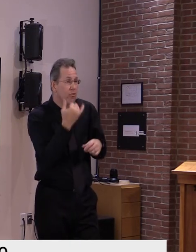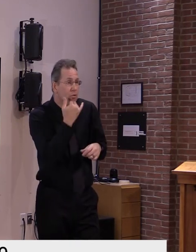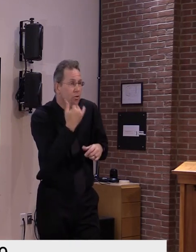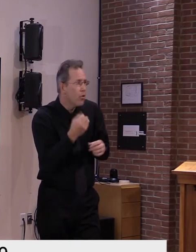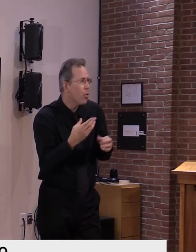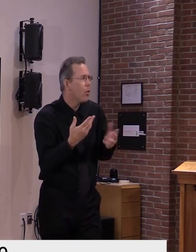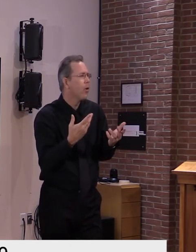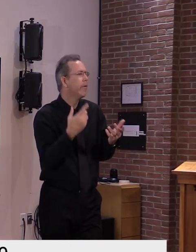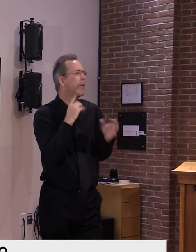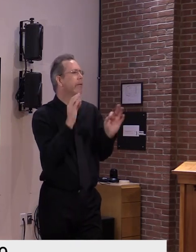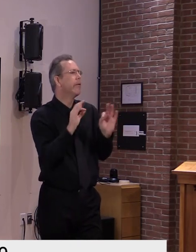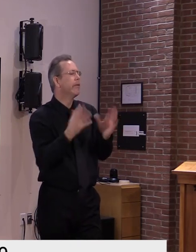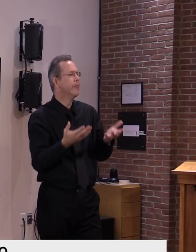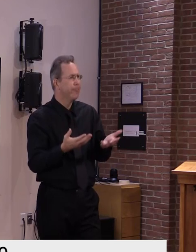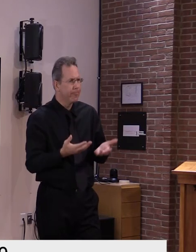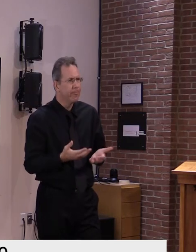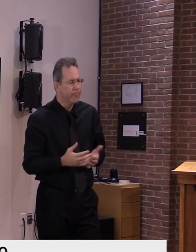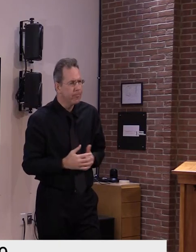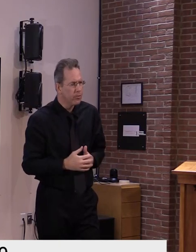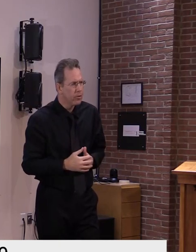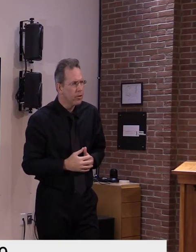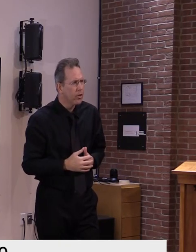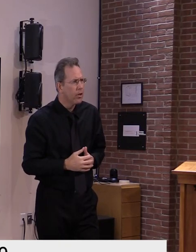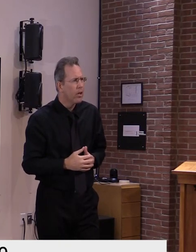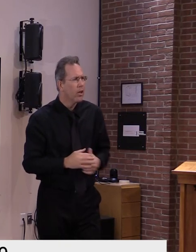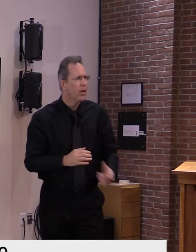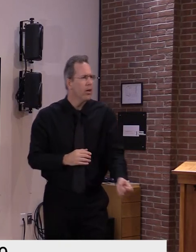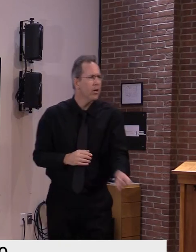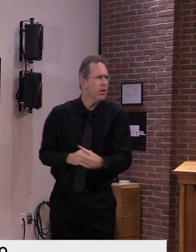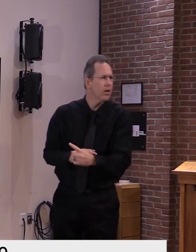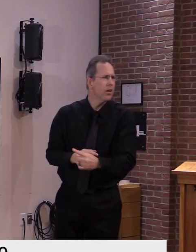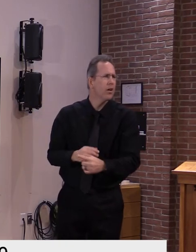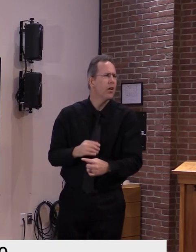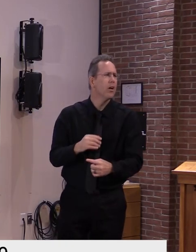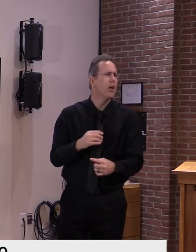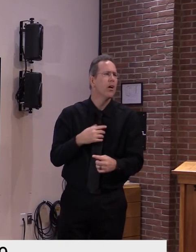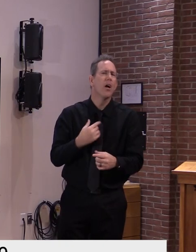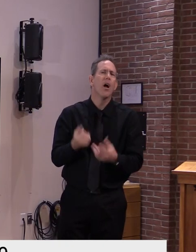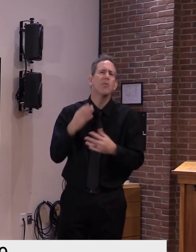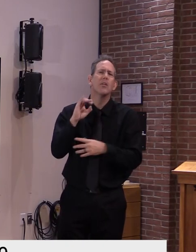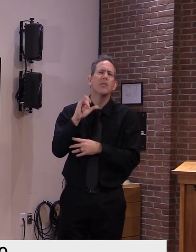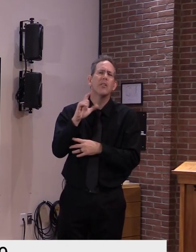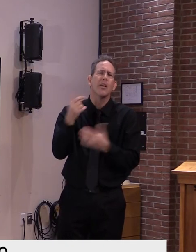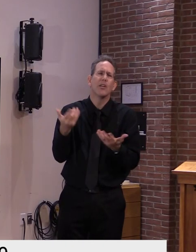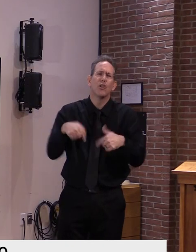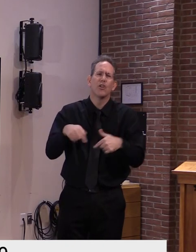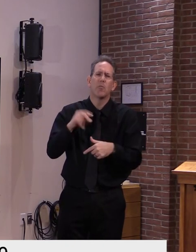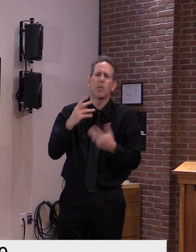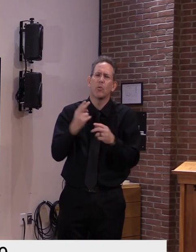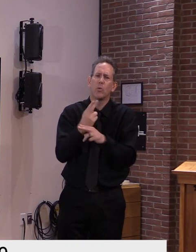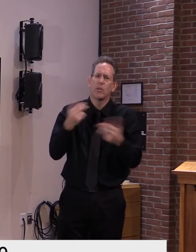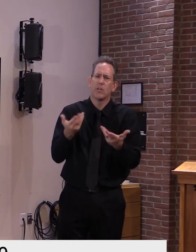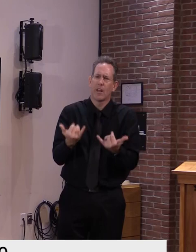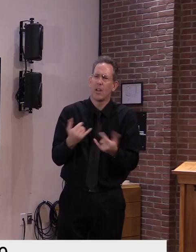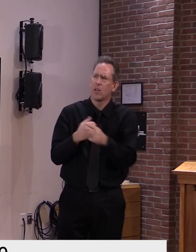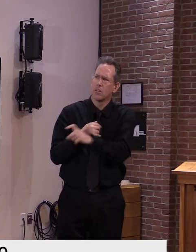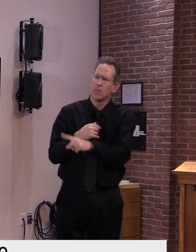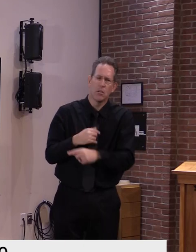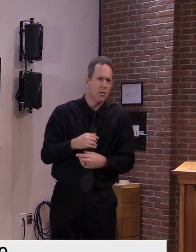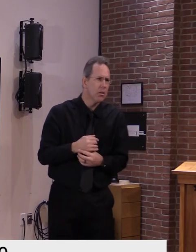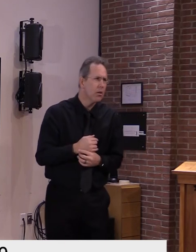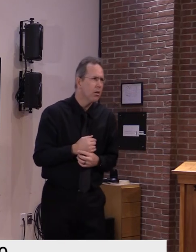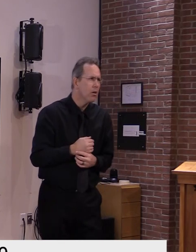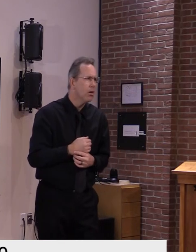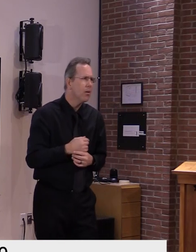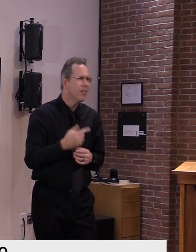Do we know how many cycles are being currently used by the different labs that the state is contracting